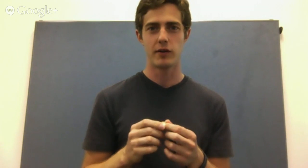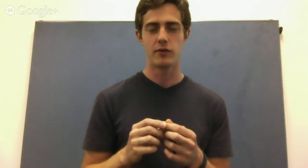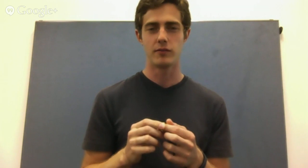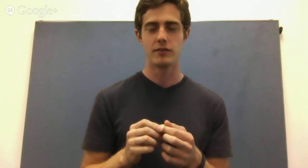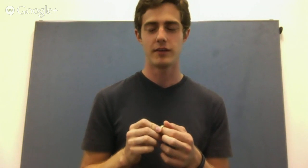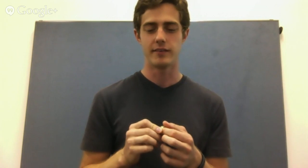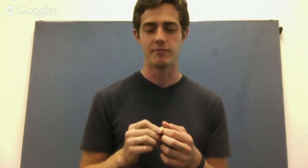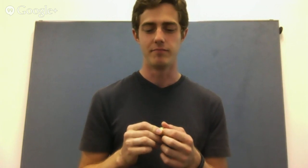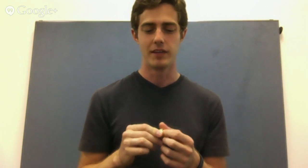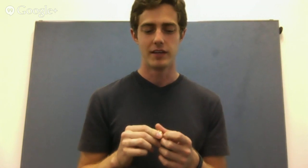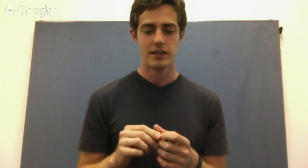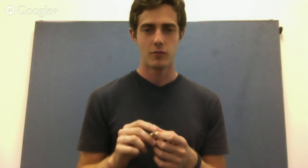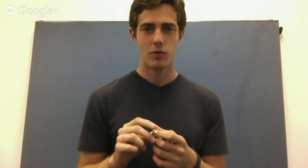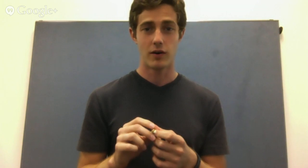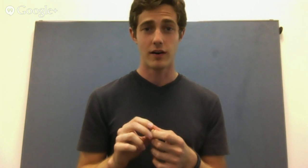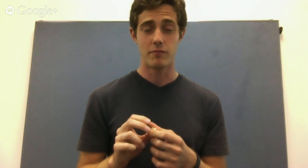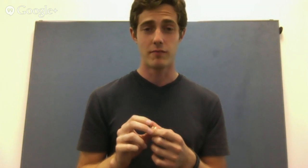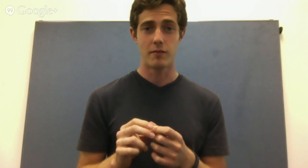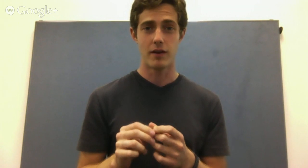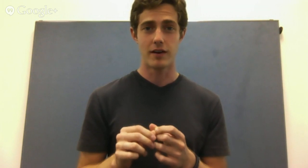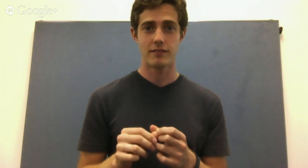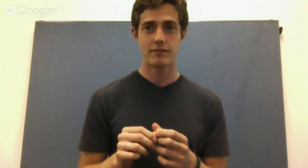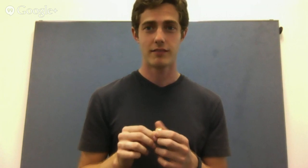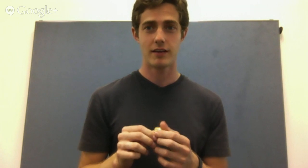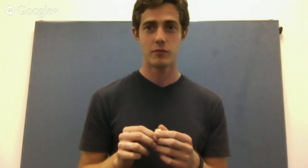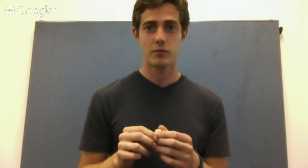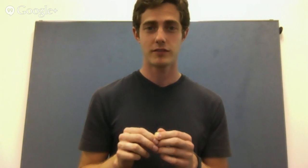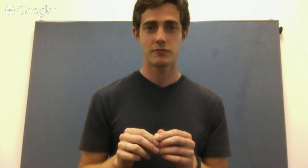own, where I'm not at risk of